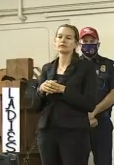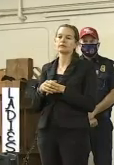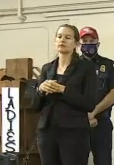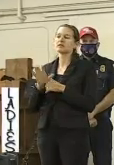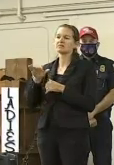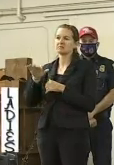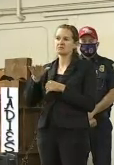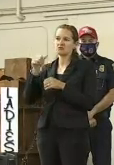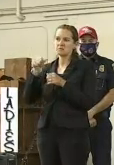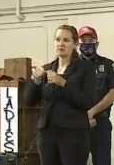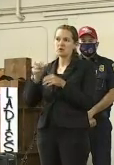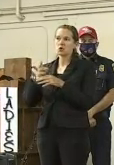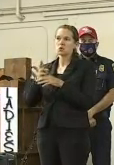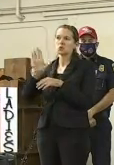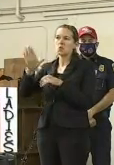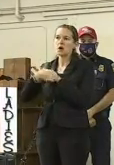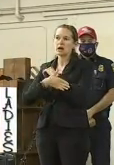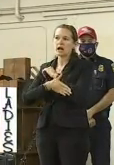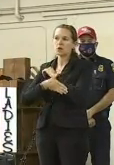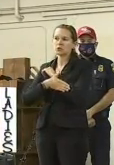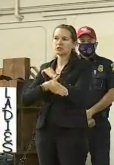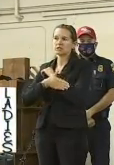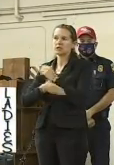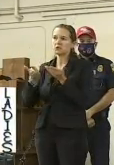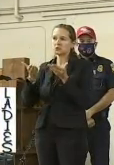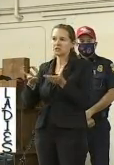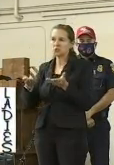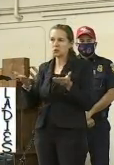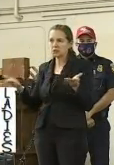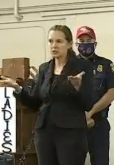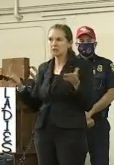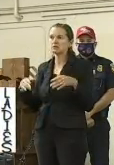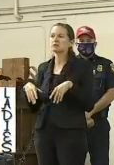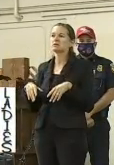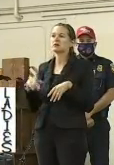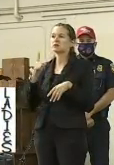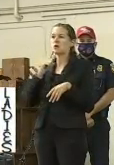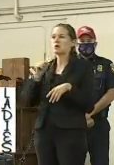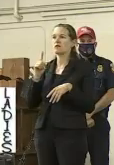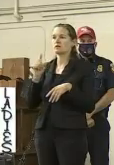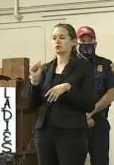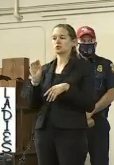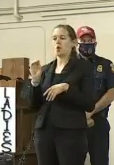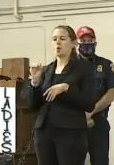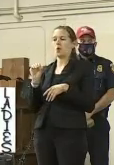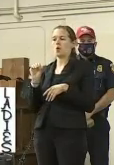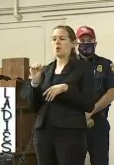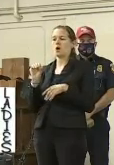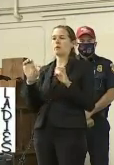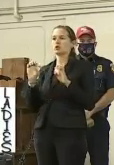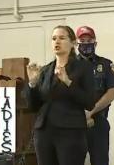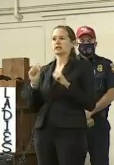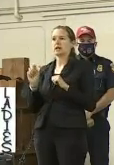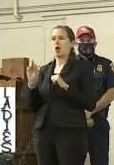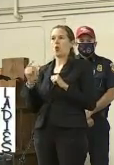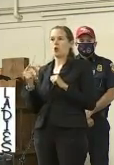your county, which would be official government resources in Sonoma County, that's socoemergency.org,